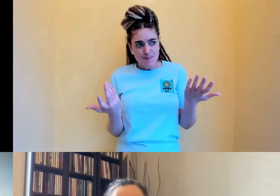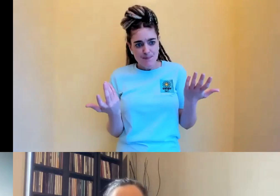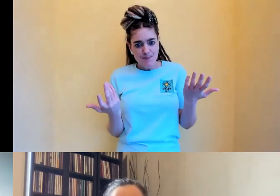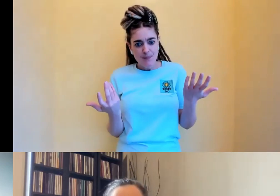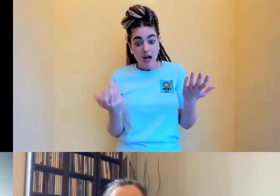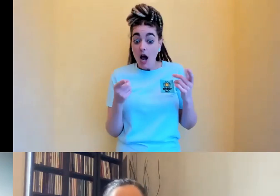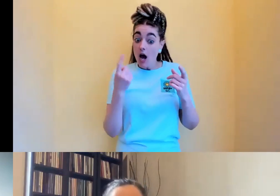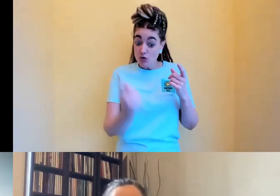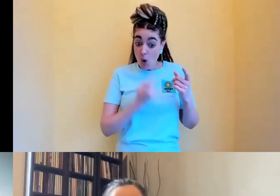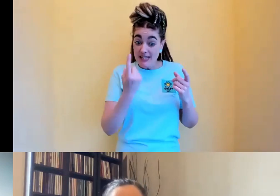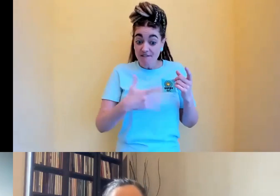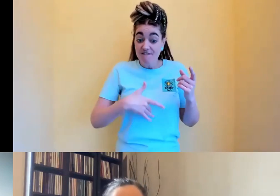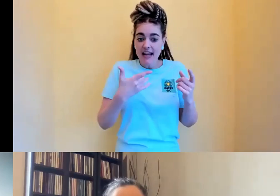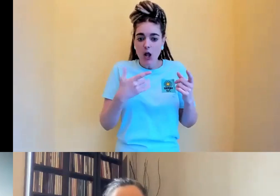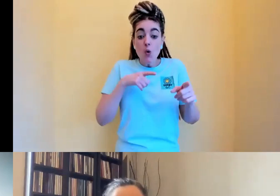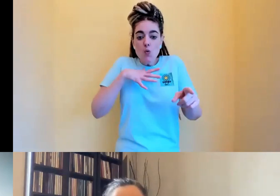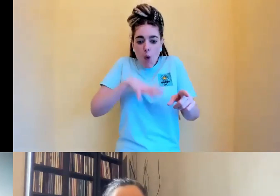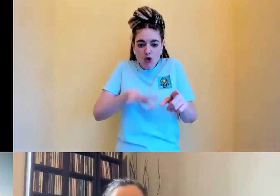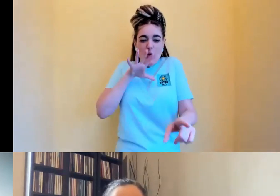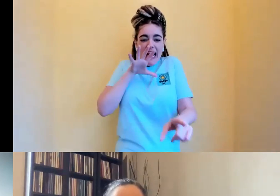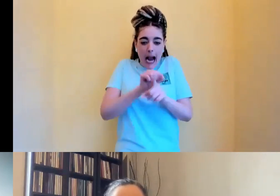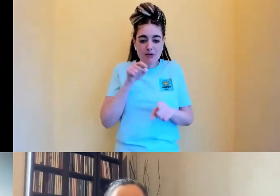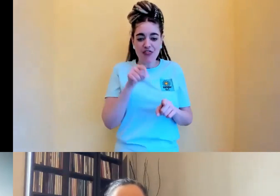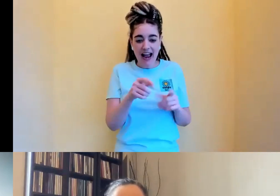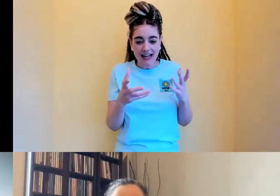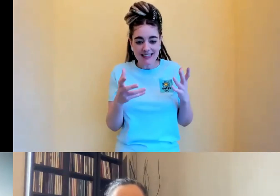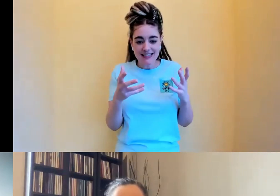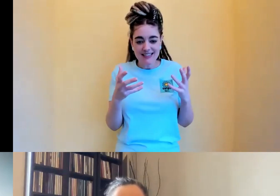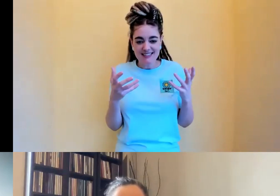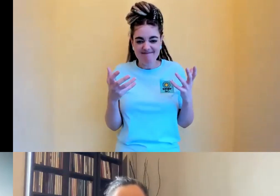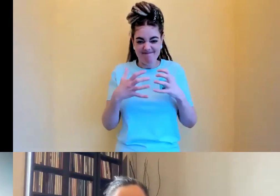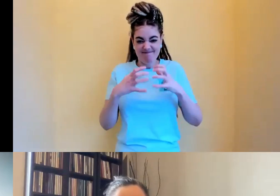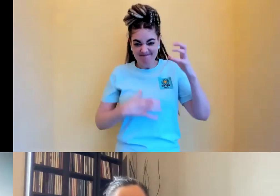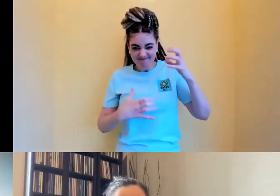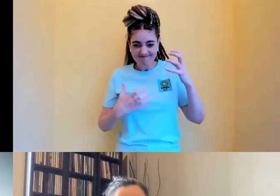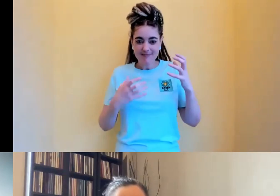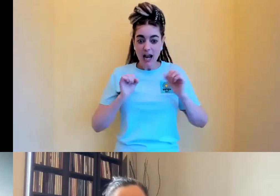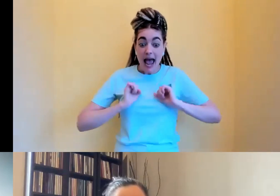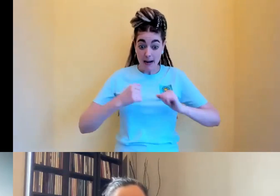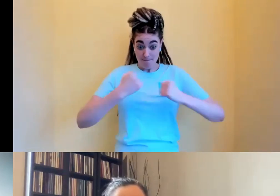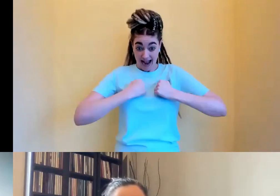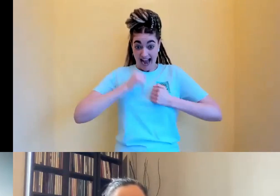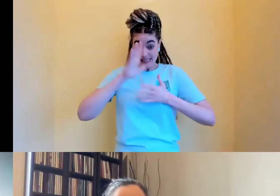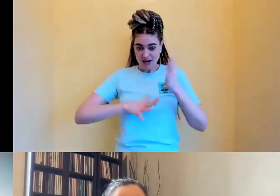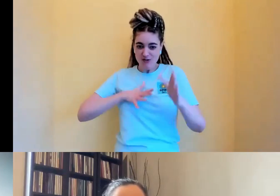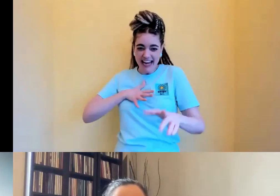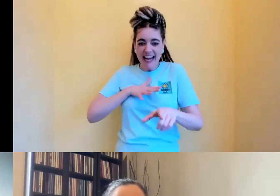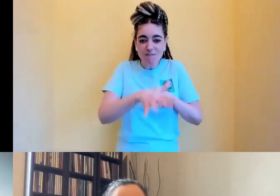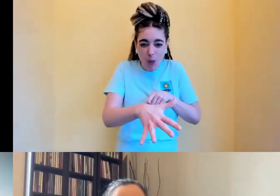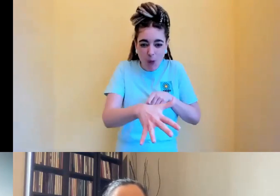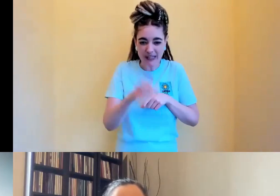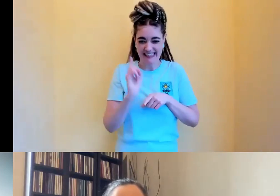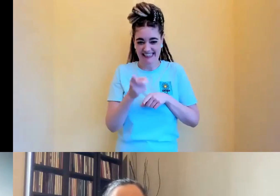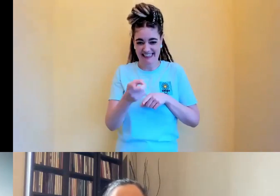Are you trying to capture that using your own experience to capture that broader experience? And is that one of the